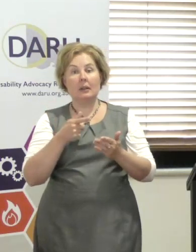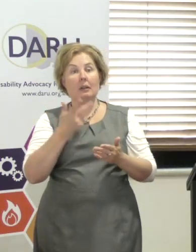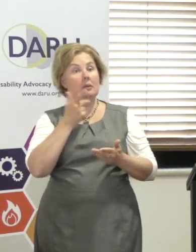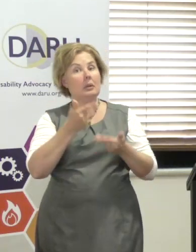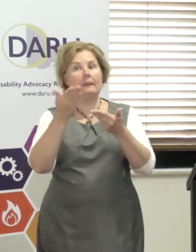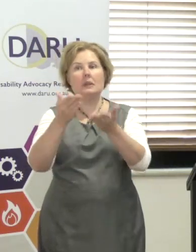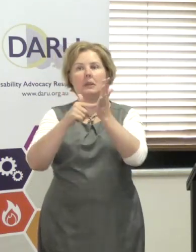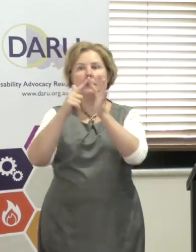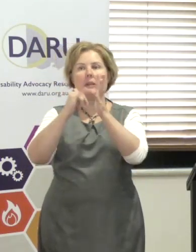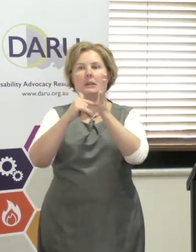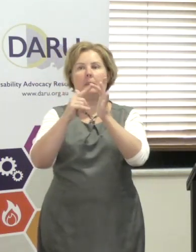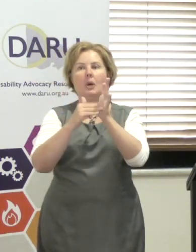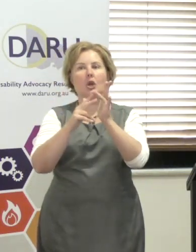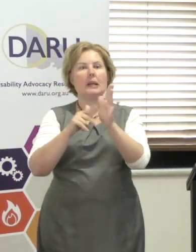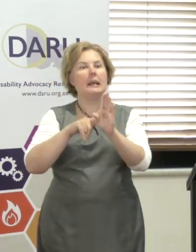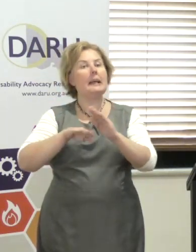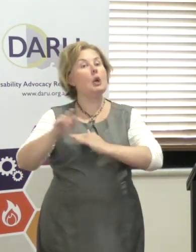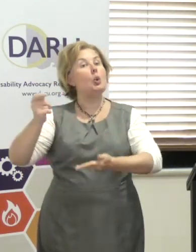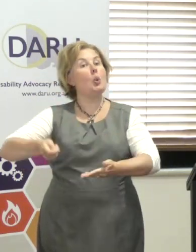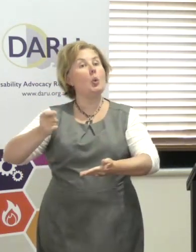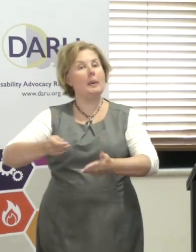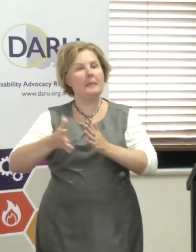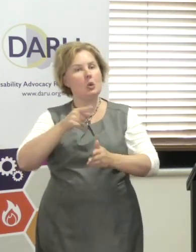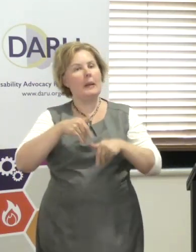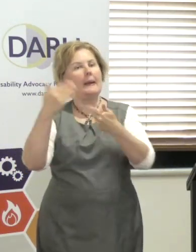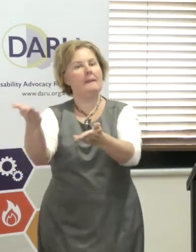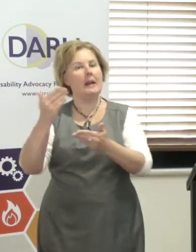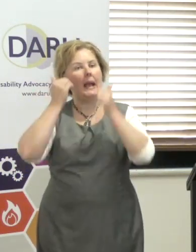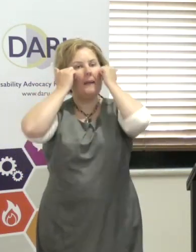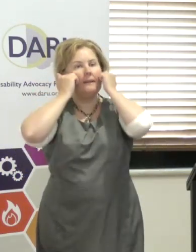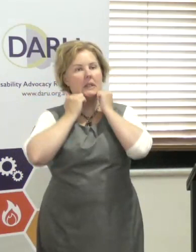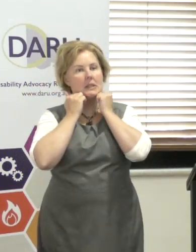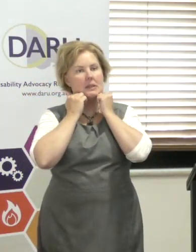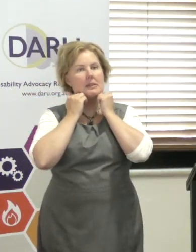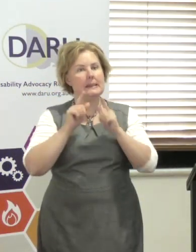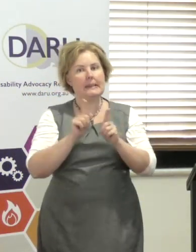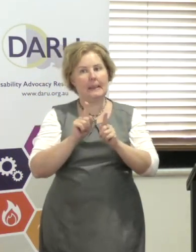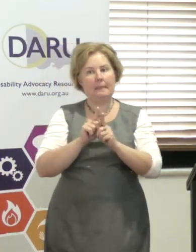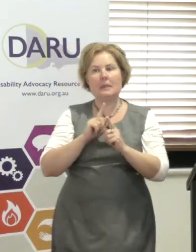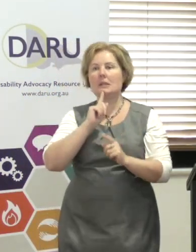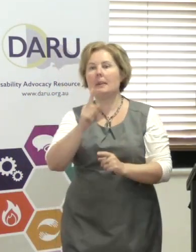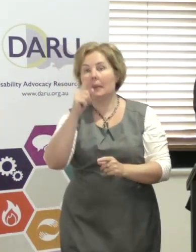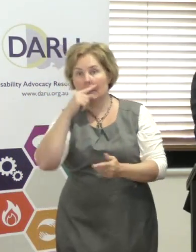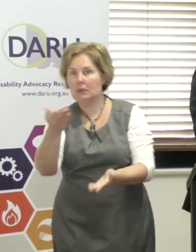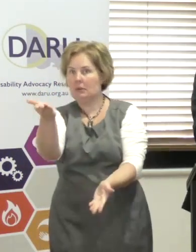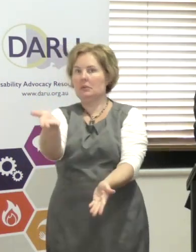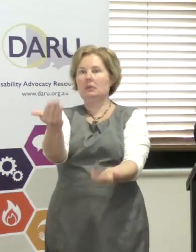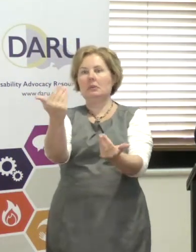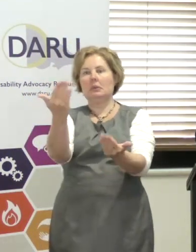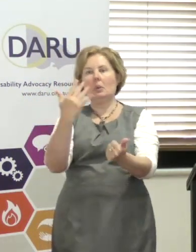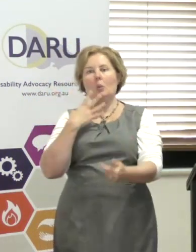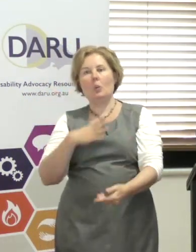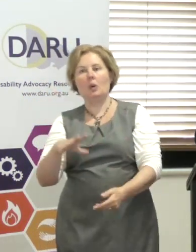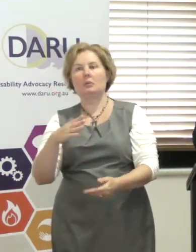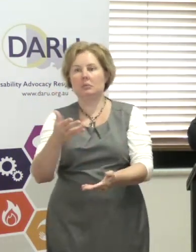in a court, it's evidence. That's how we treated it, and we gave the people telling that story that respect. The statistical data,